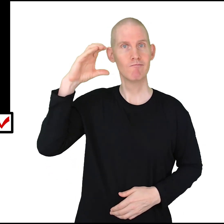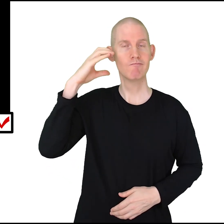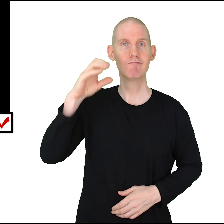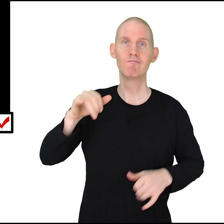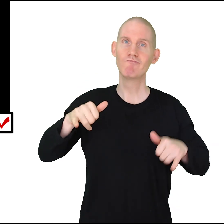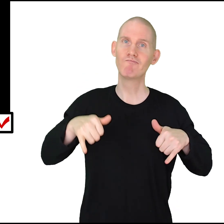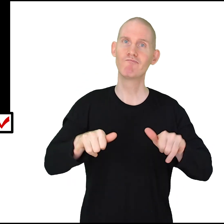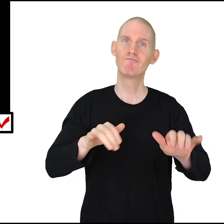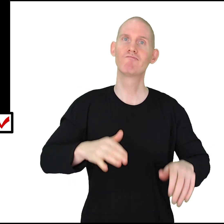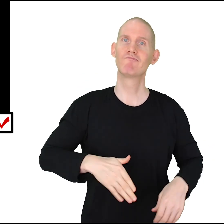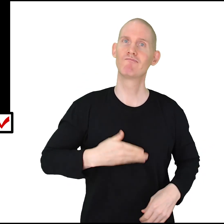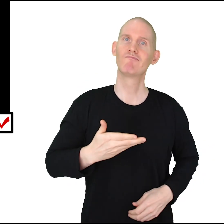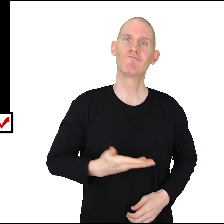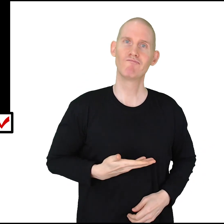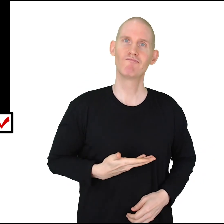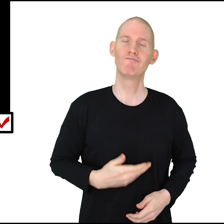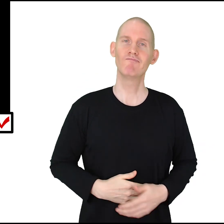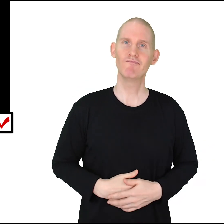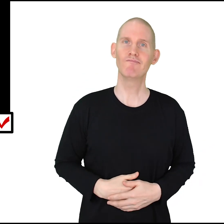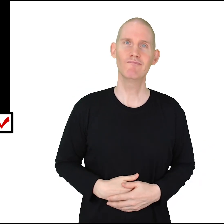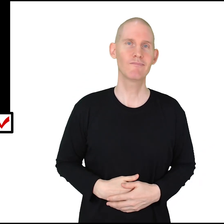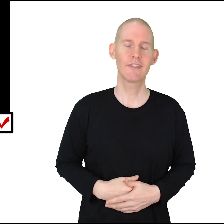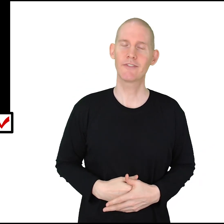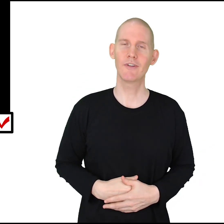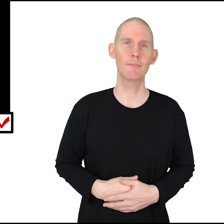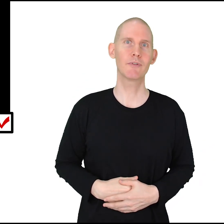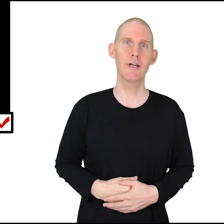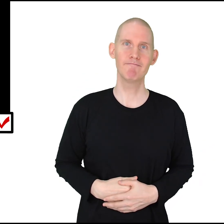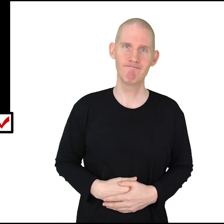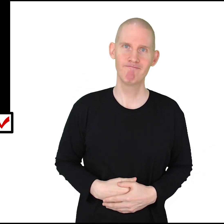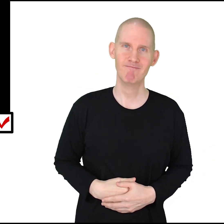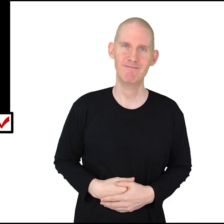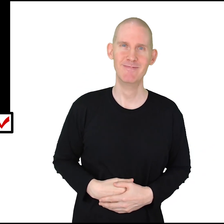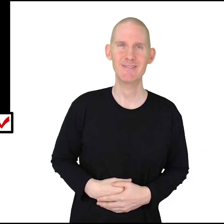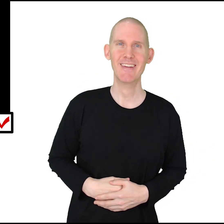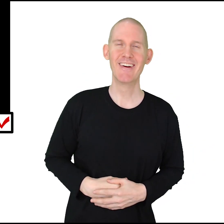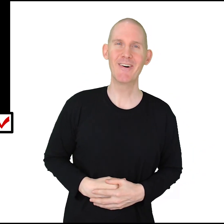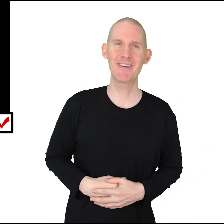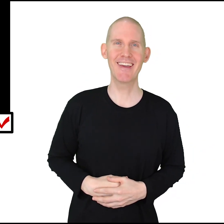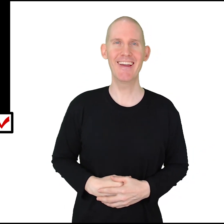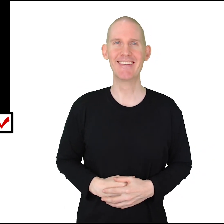Still upset. Okay.